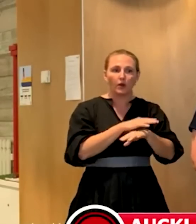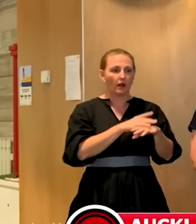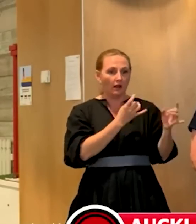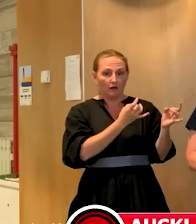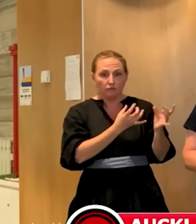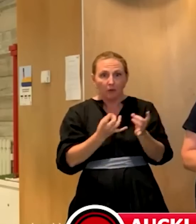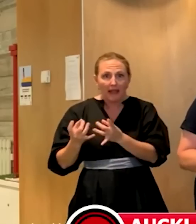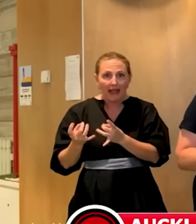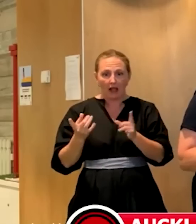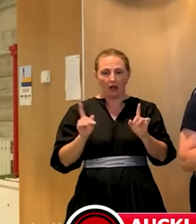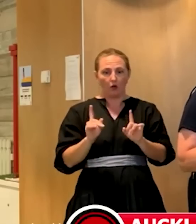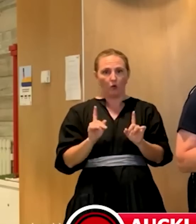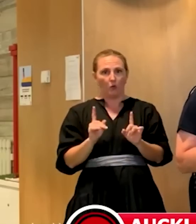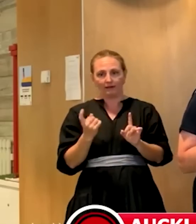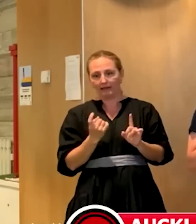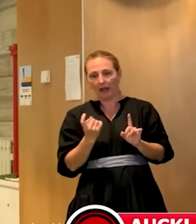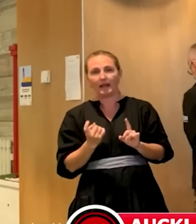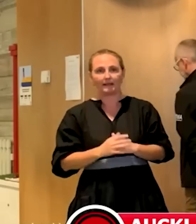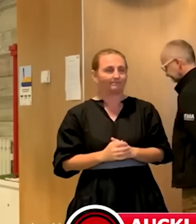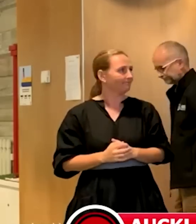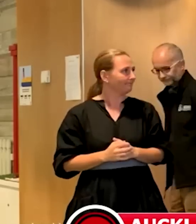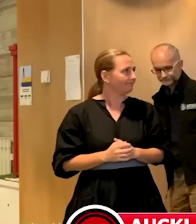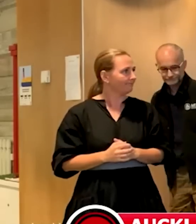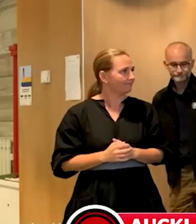reassurance initiatives that are underway.